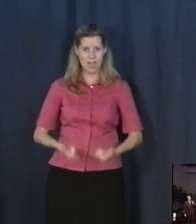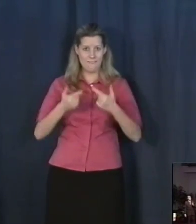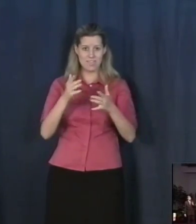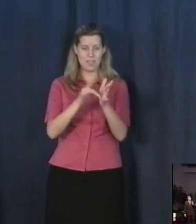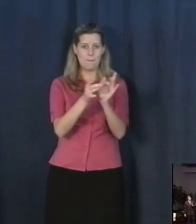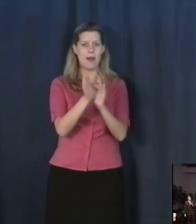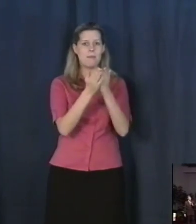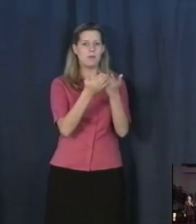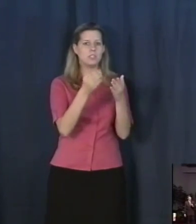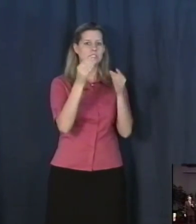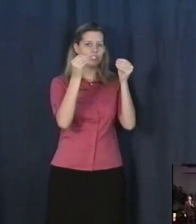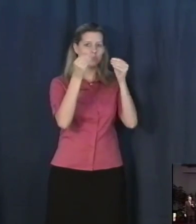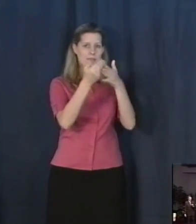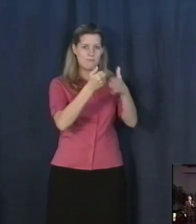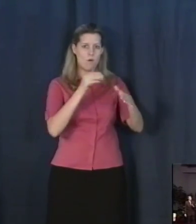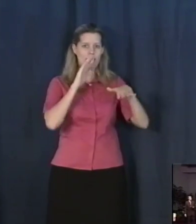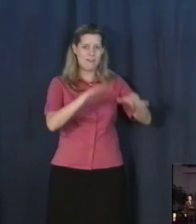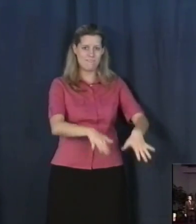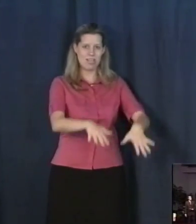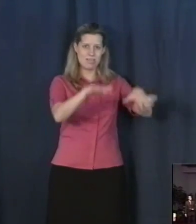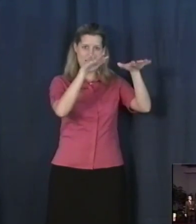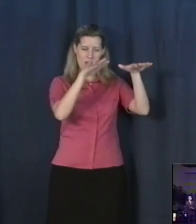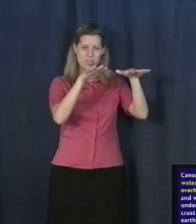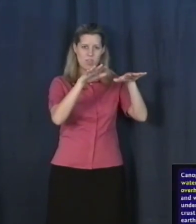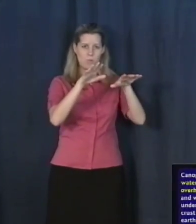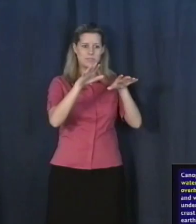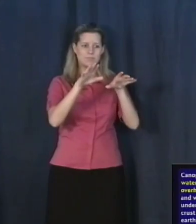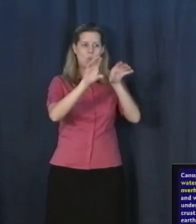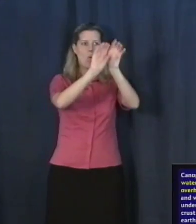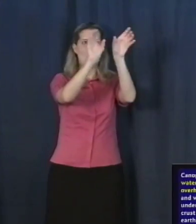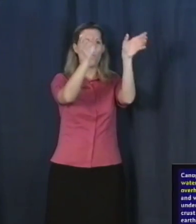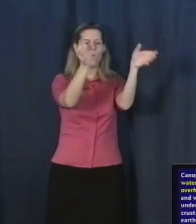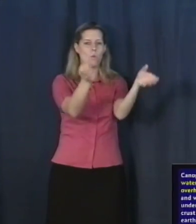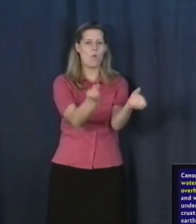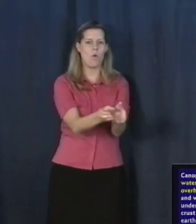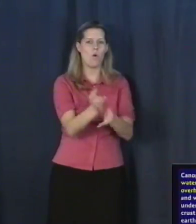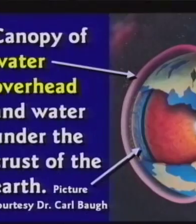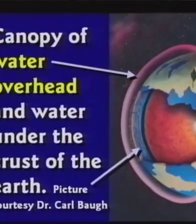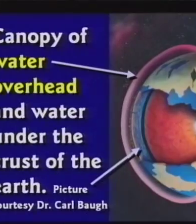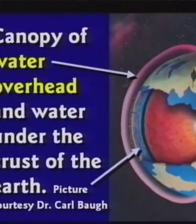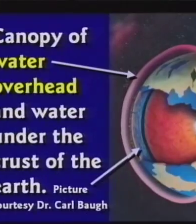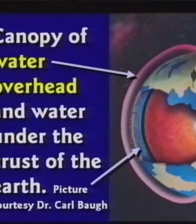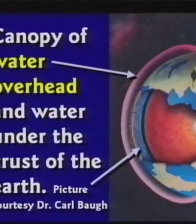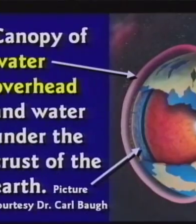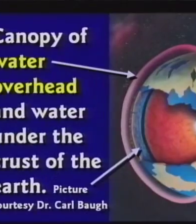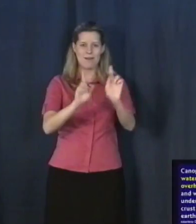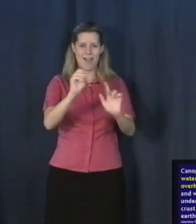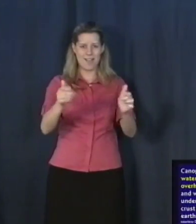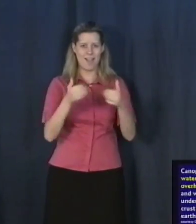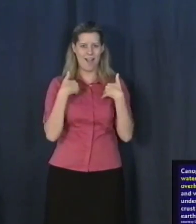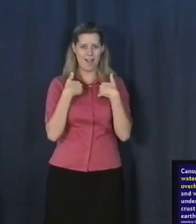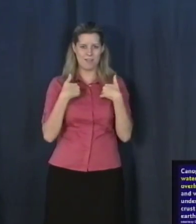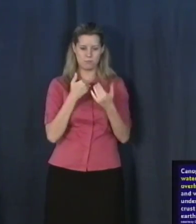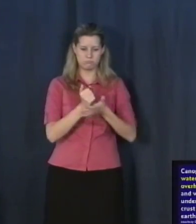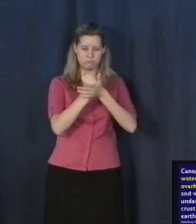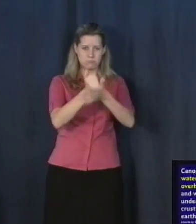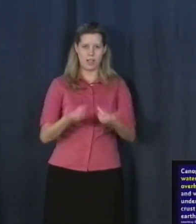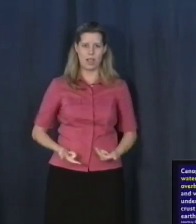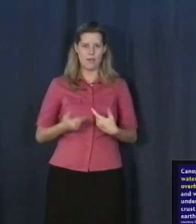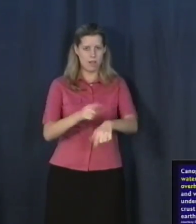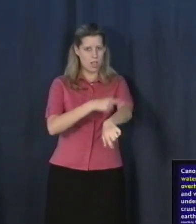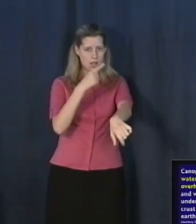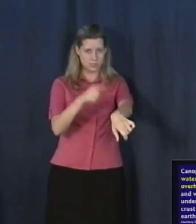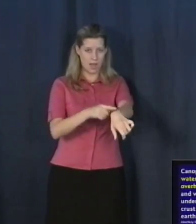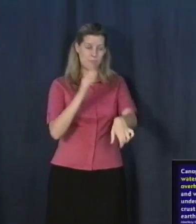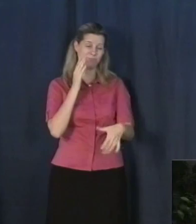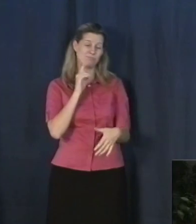and water under the crust of the earth. Probably gave optimum conditions for people and animals to live a long time.